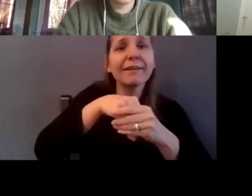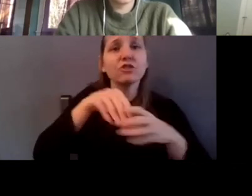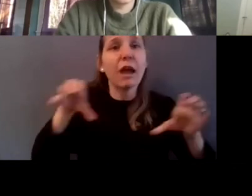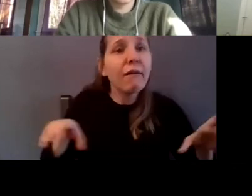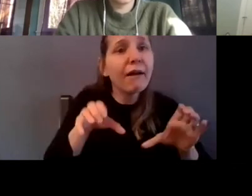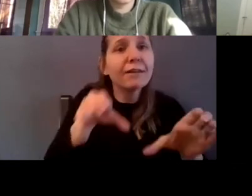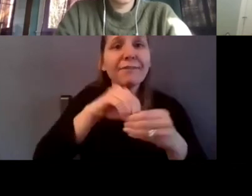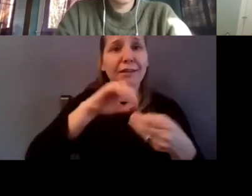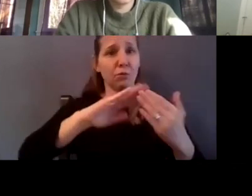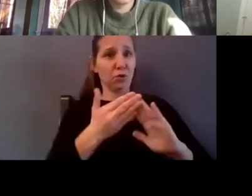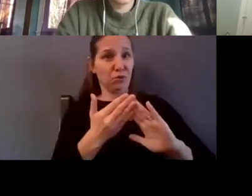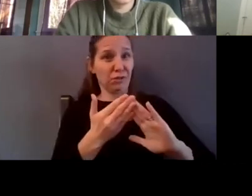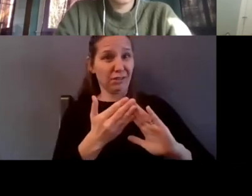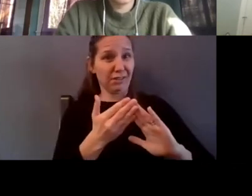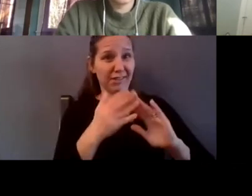active,